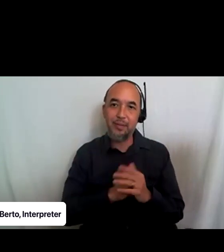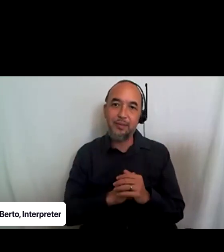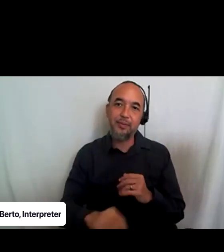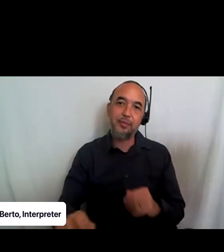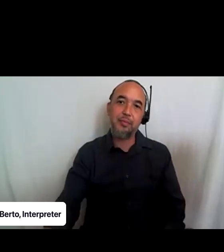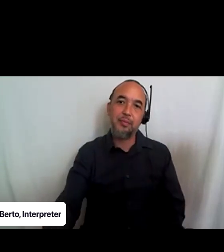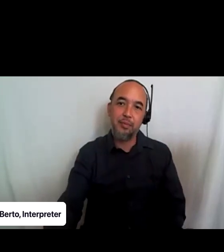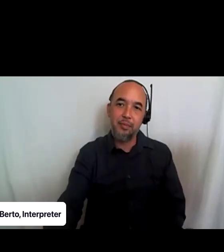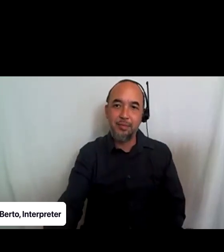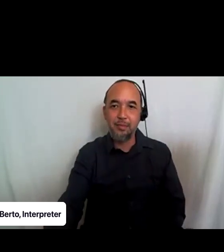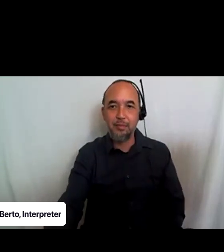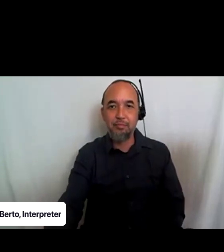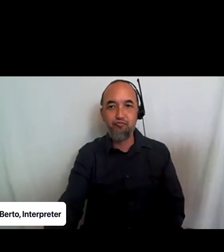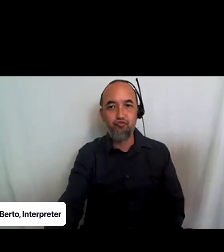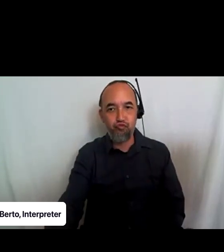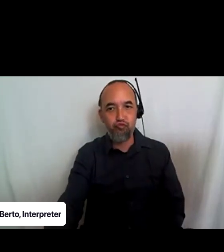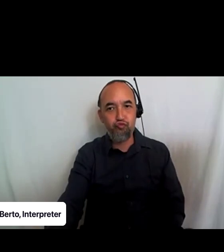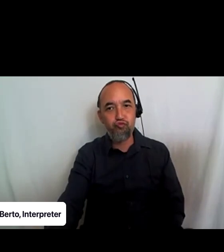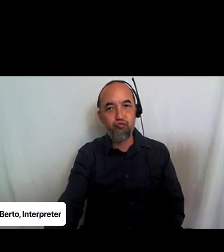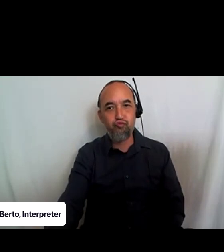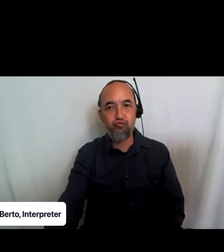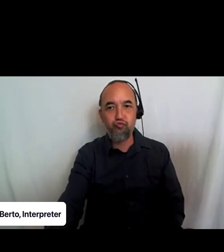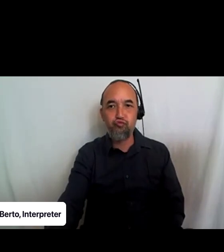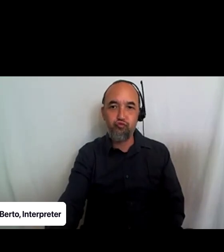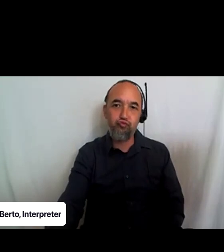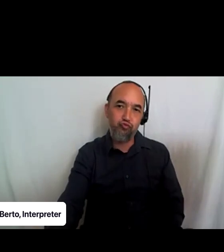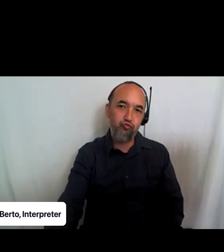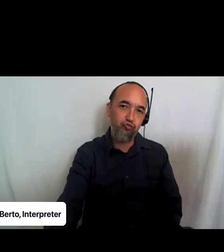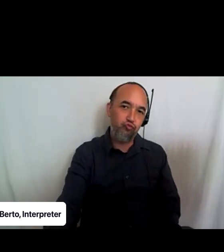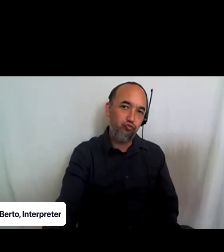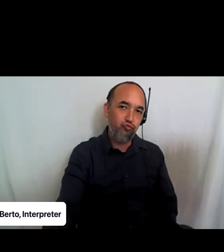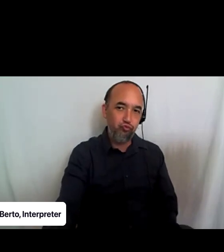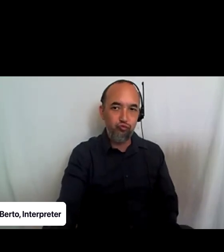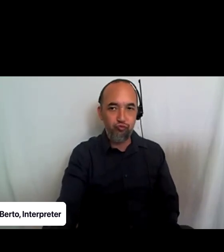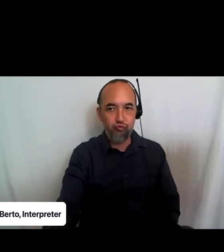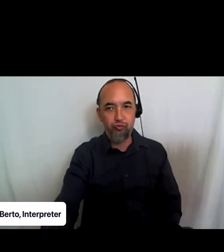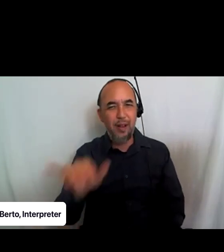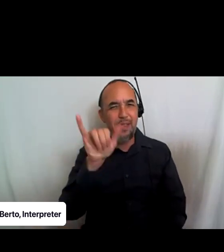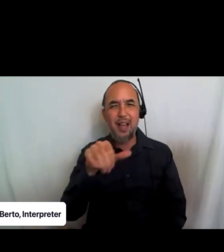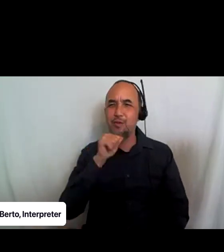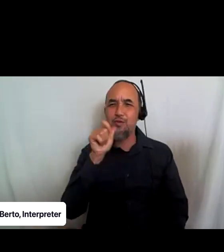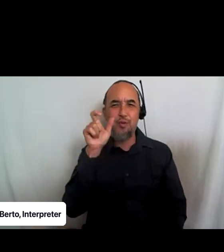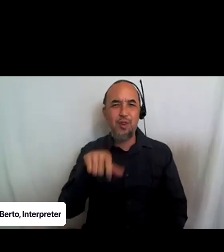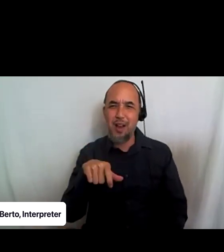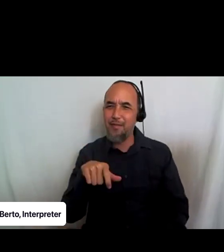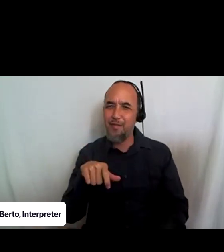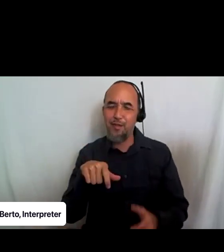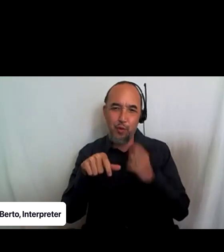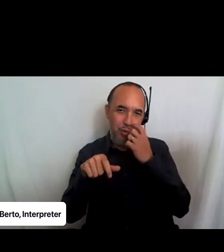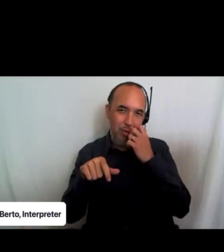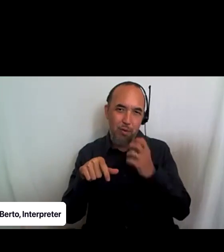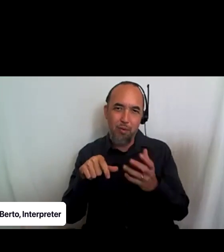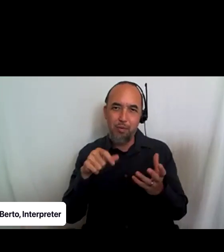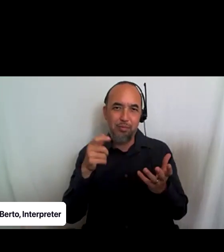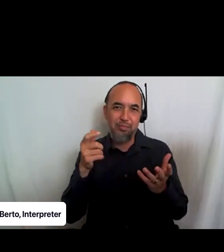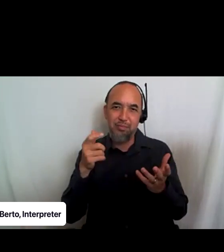Yeah, that's gonna be the breadcrumb topping in a second. You don't need to overcook the breadcrumbs in the butter. You just want to toss it